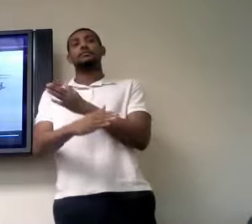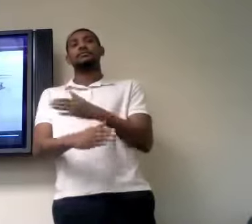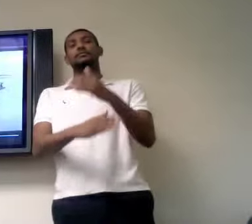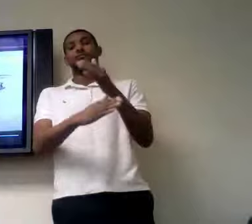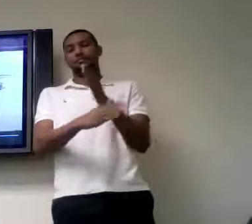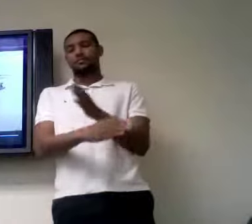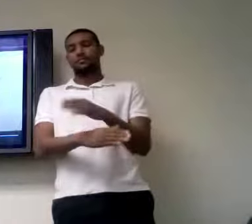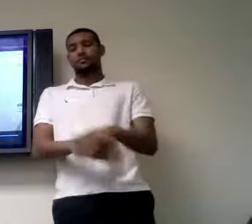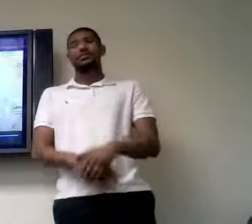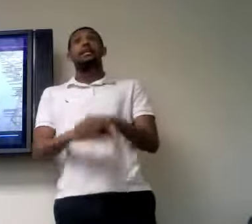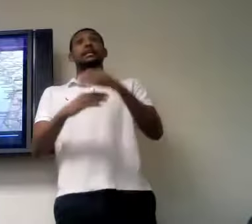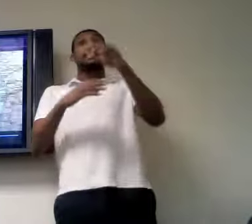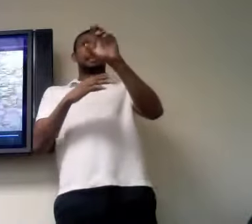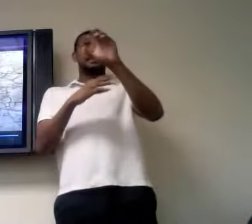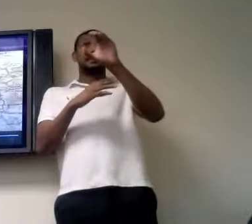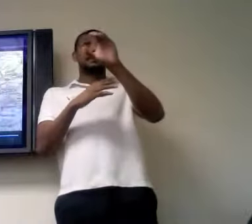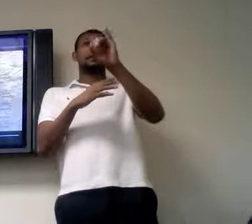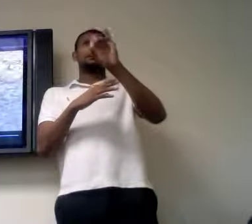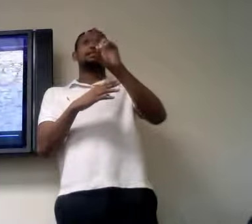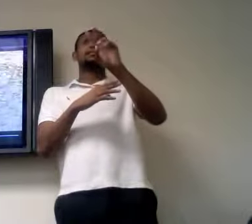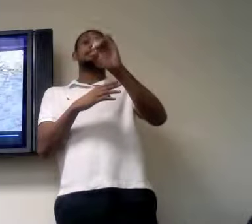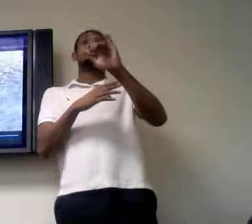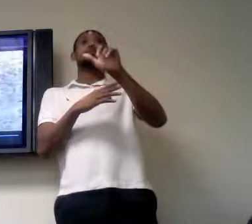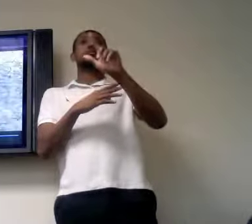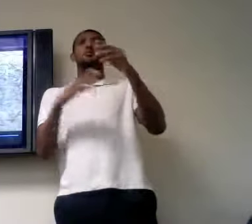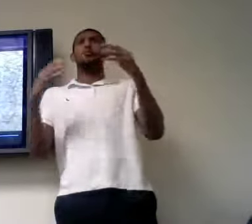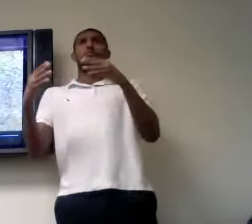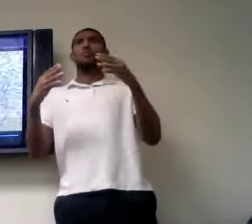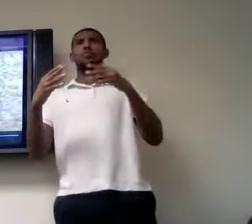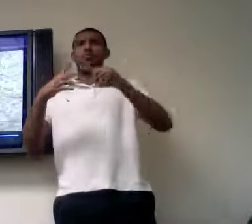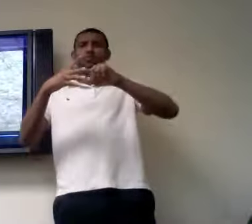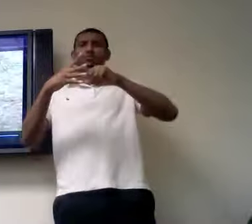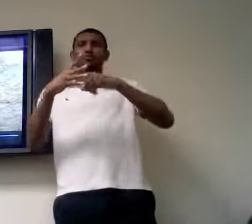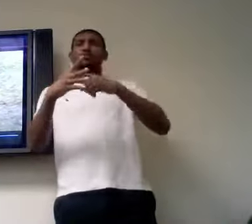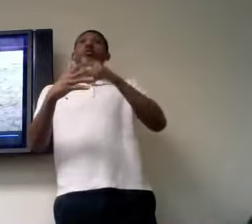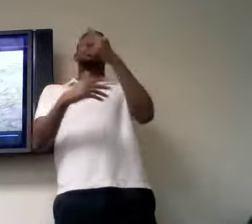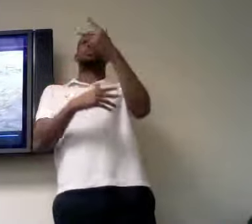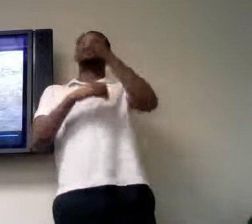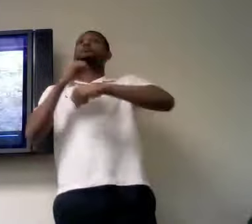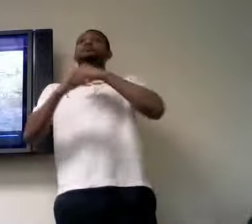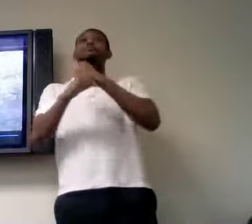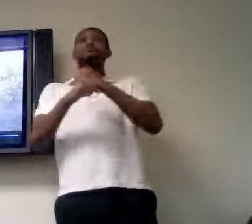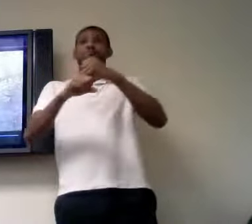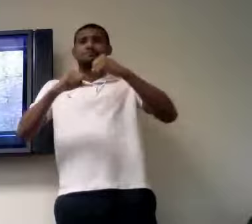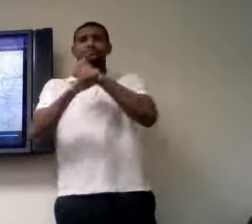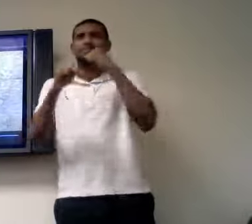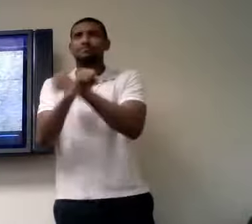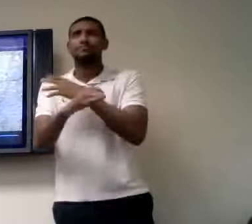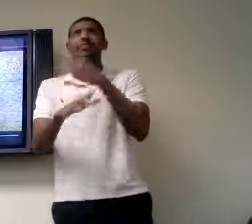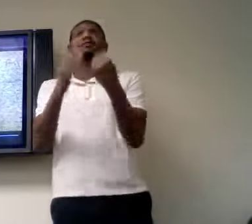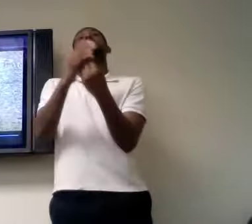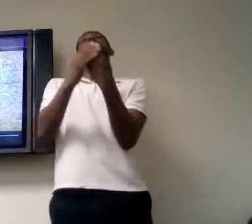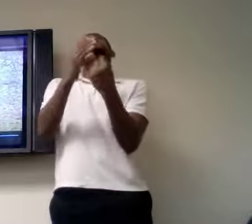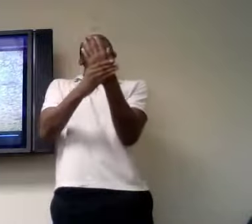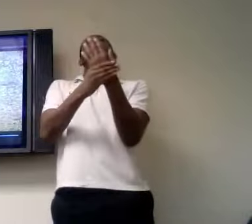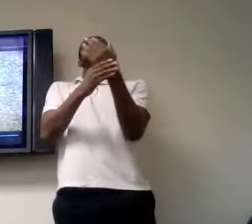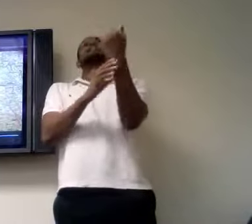The Civil War began its 3rd year of fighting in the spring of 1863. Far from Illinois, the Union and